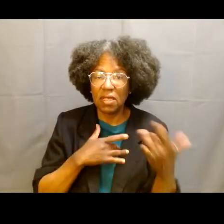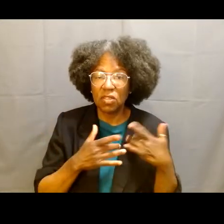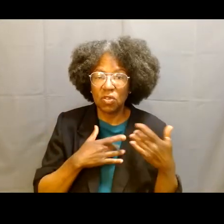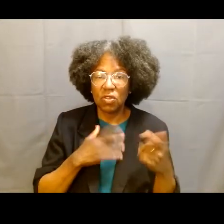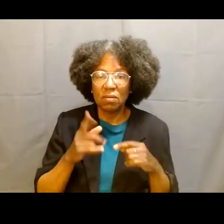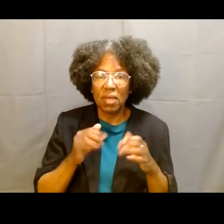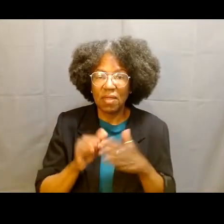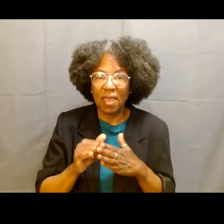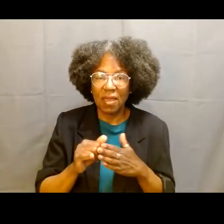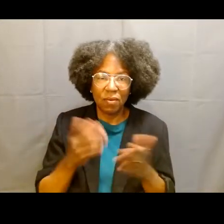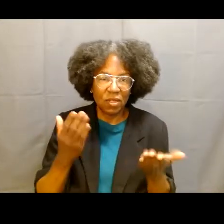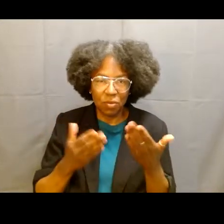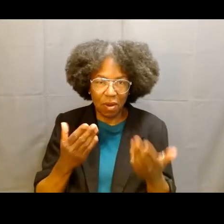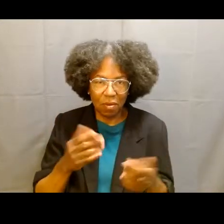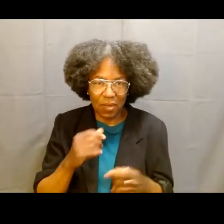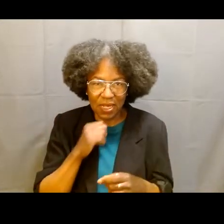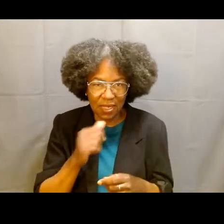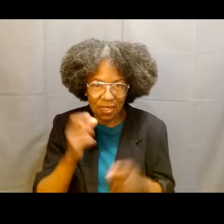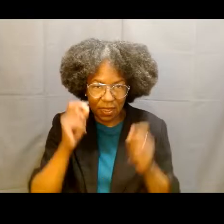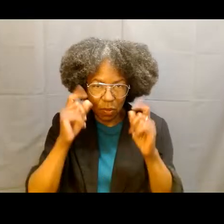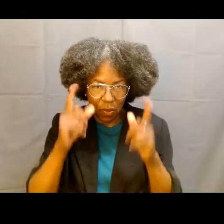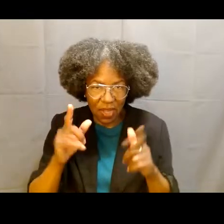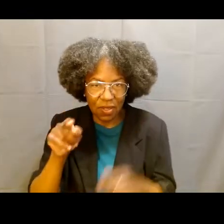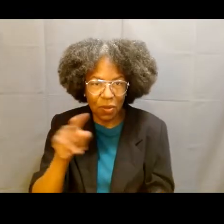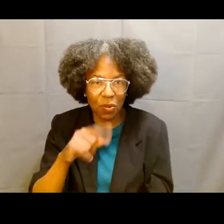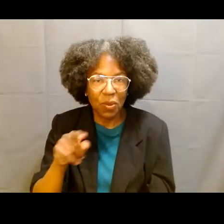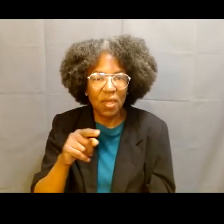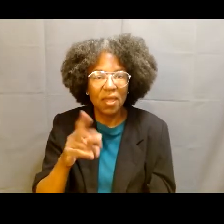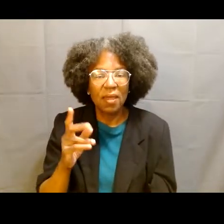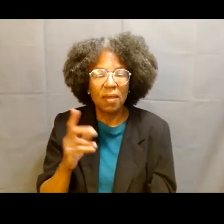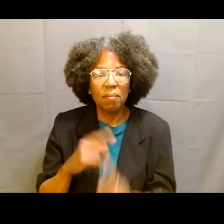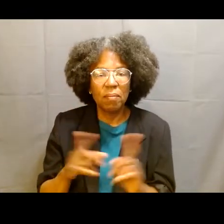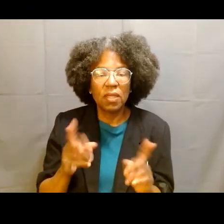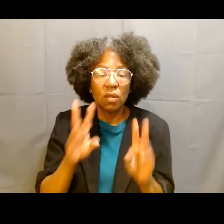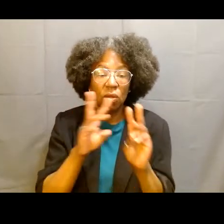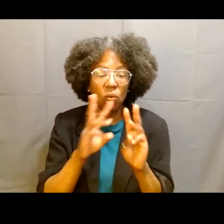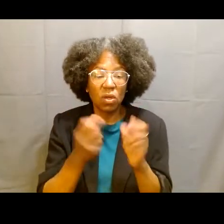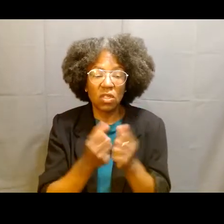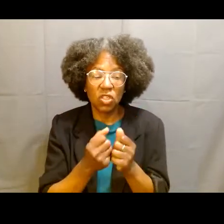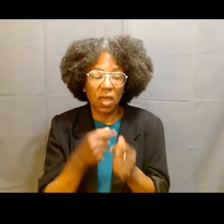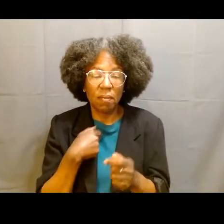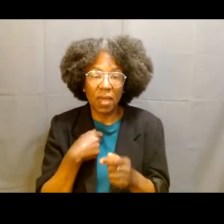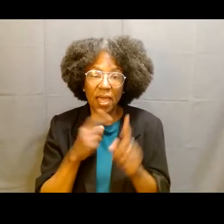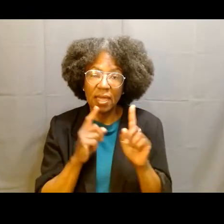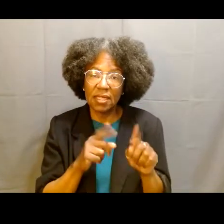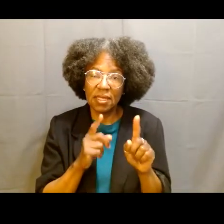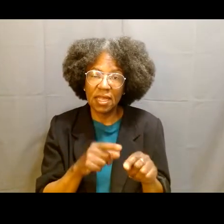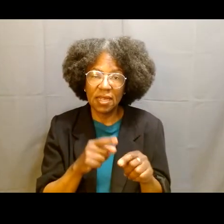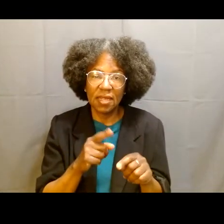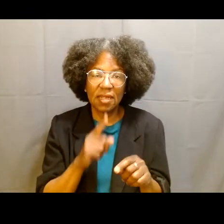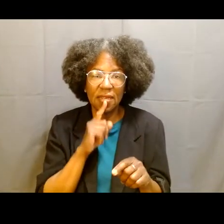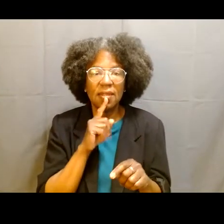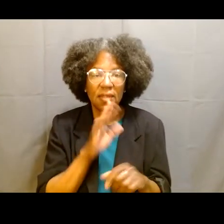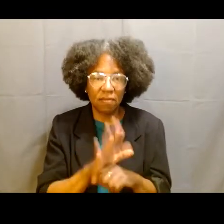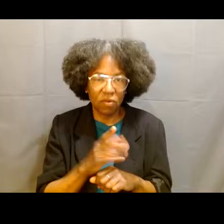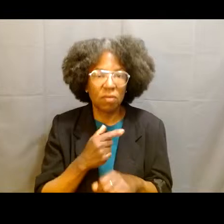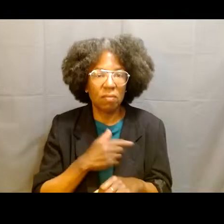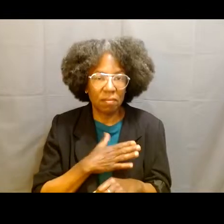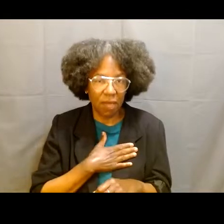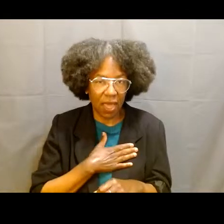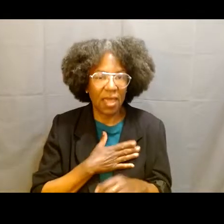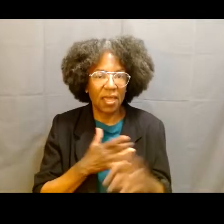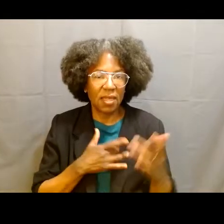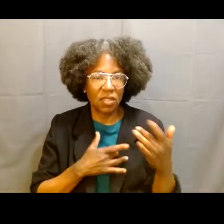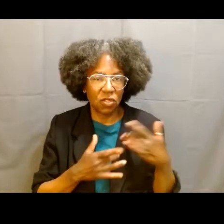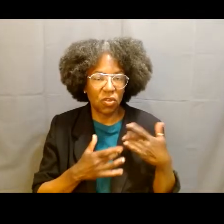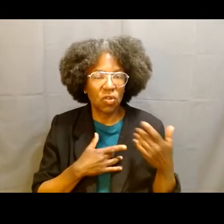doesn't surprise you, but the workshop I attended confirmed my concerns, which mirror